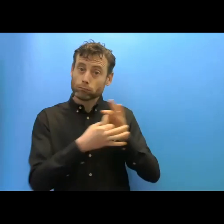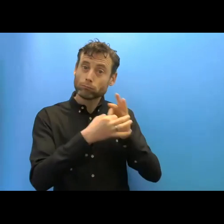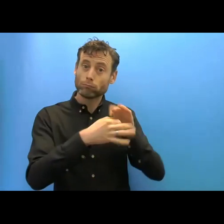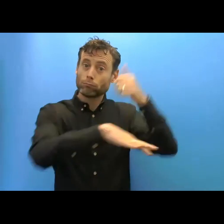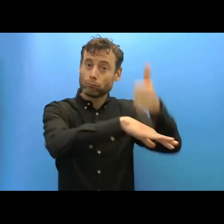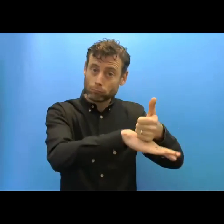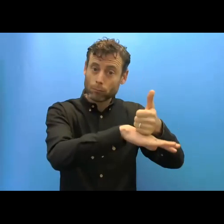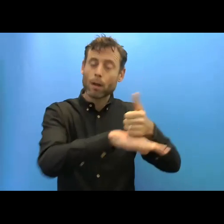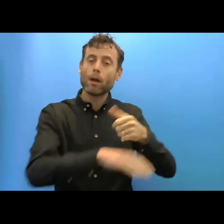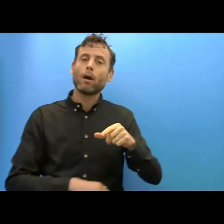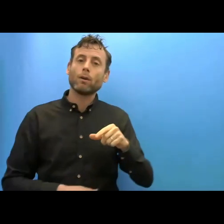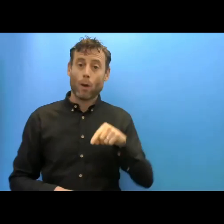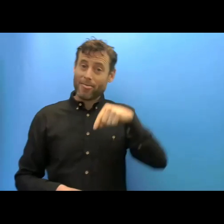seen